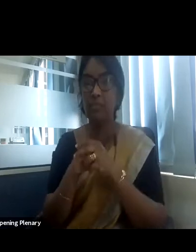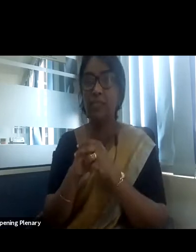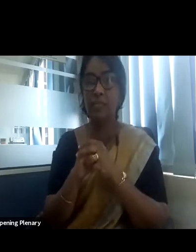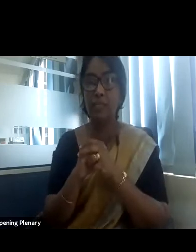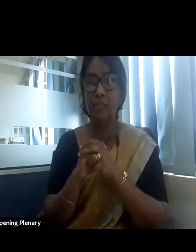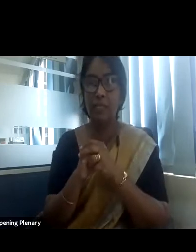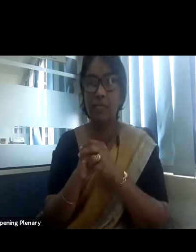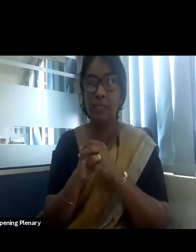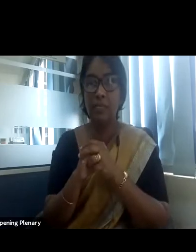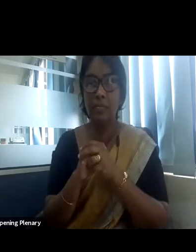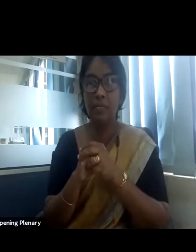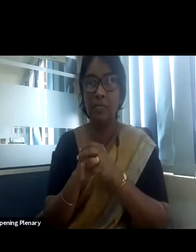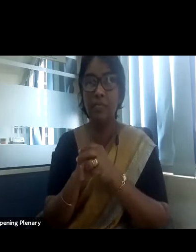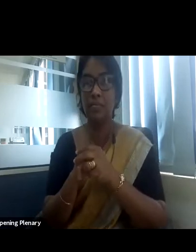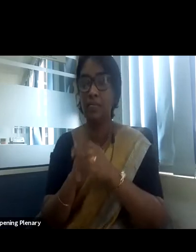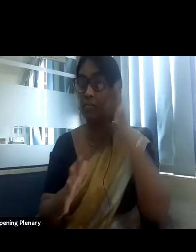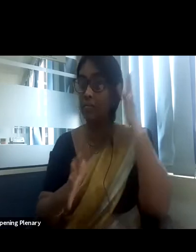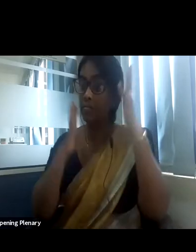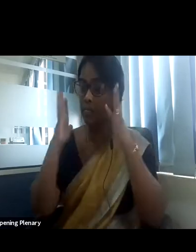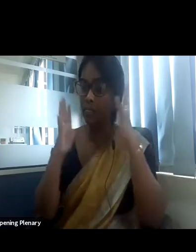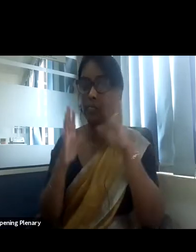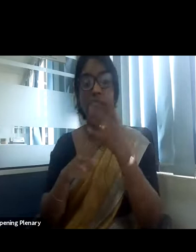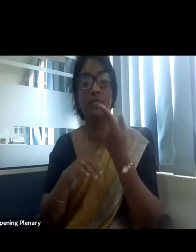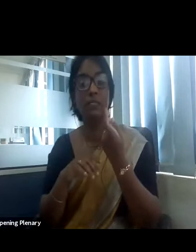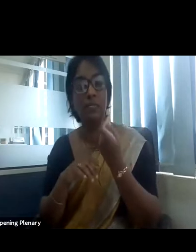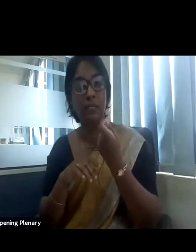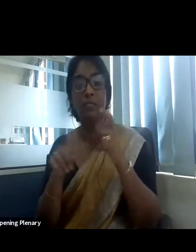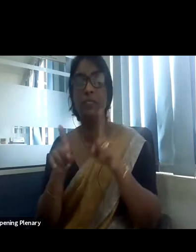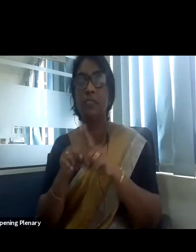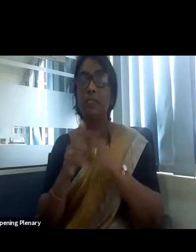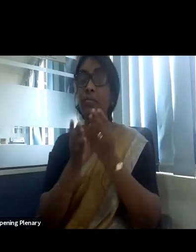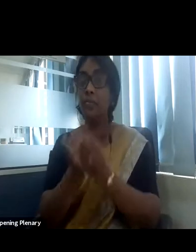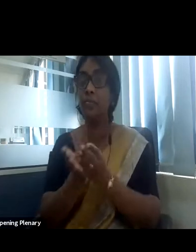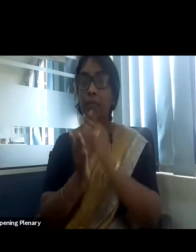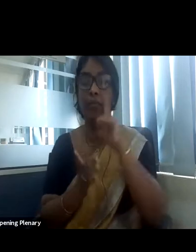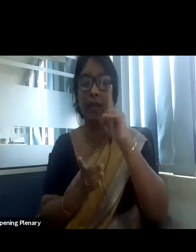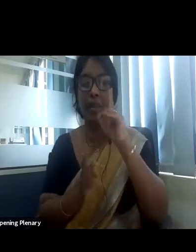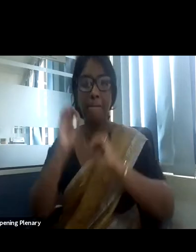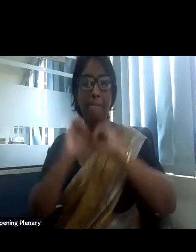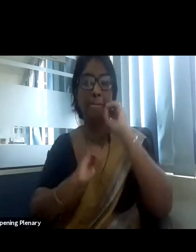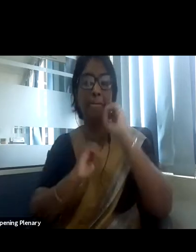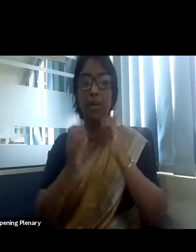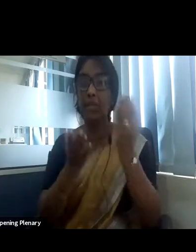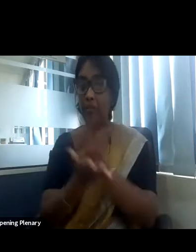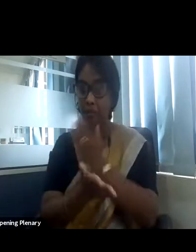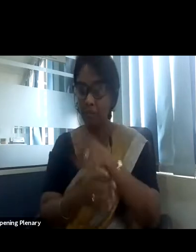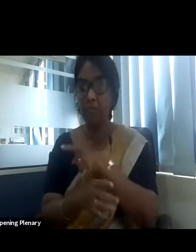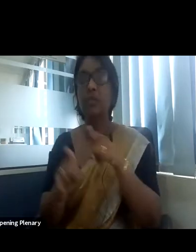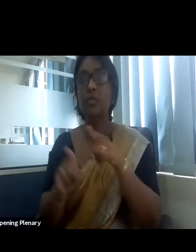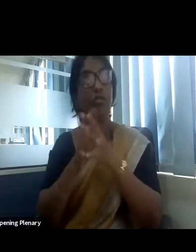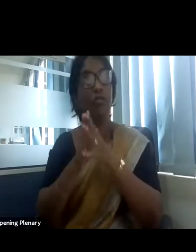are reallocated, it has been recently said that this would unlock about